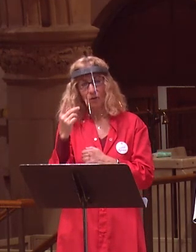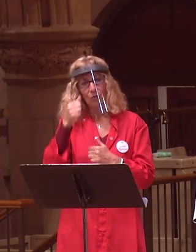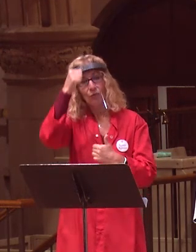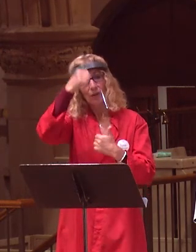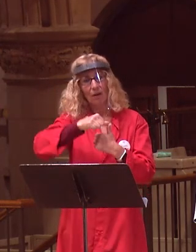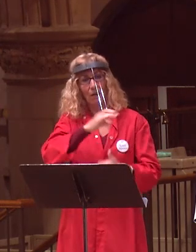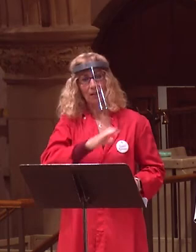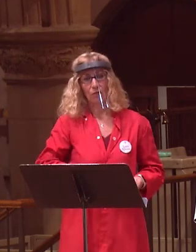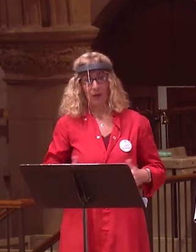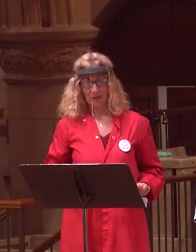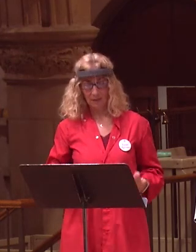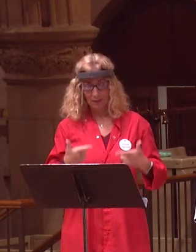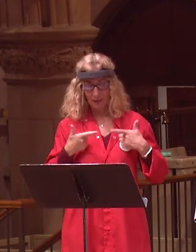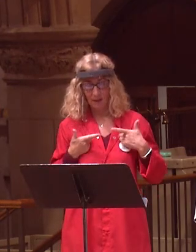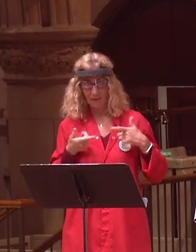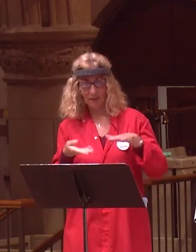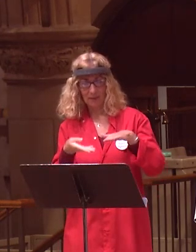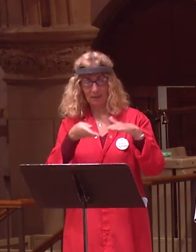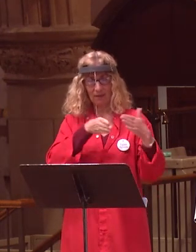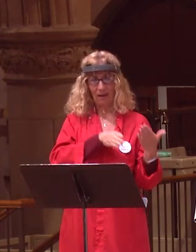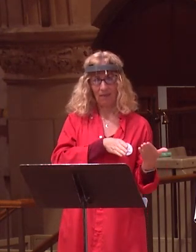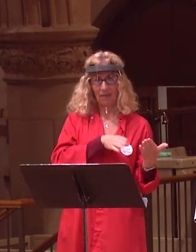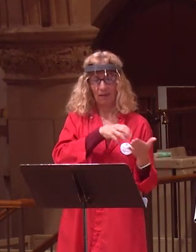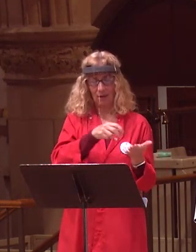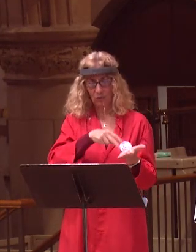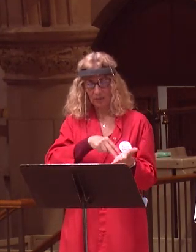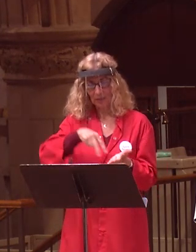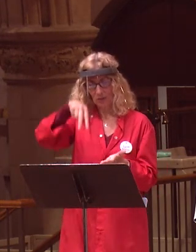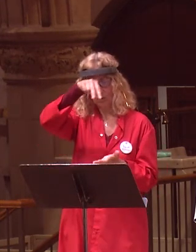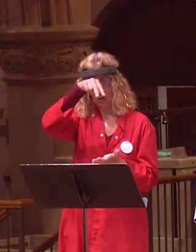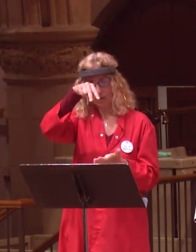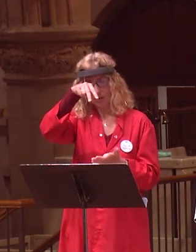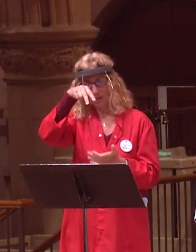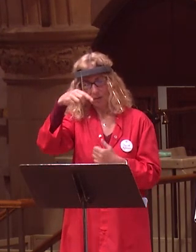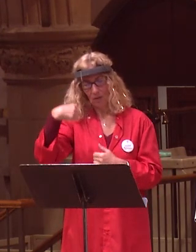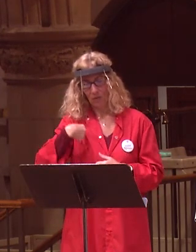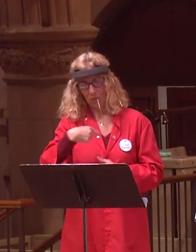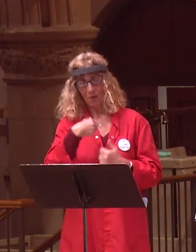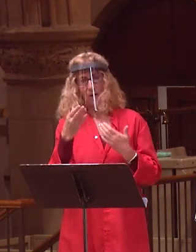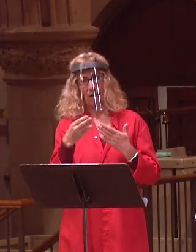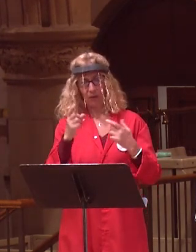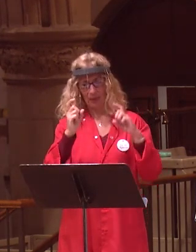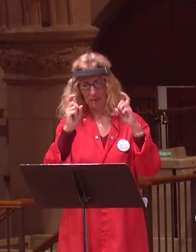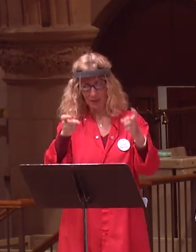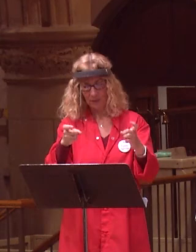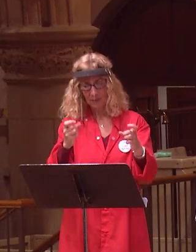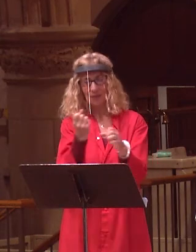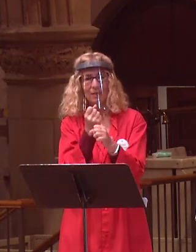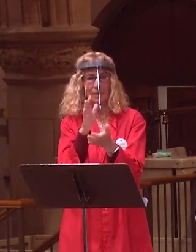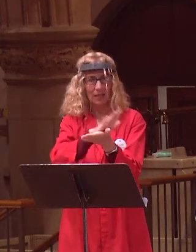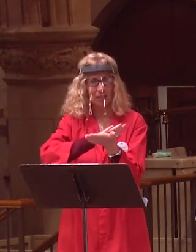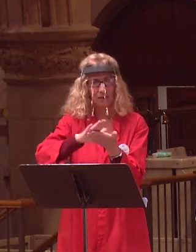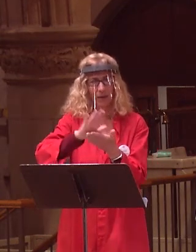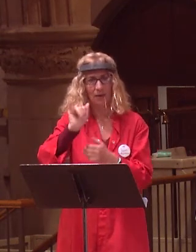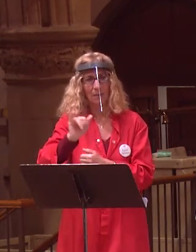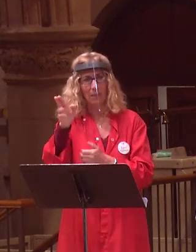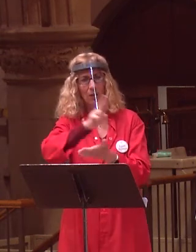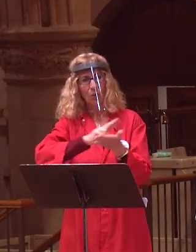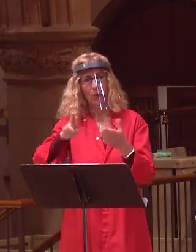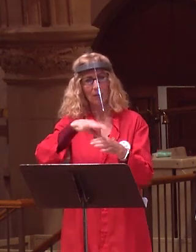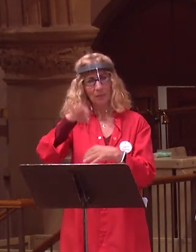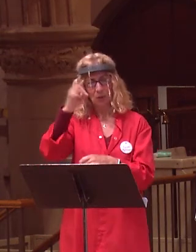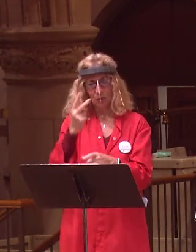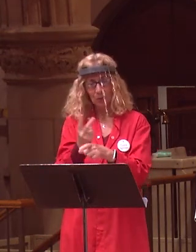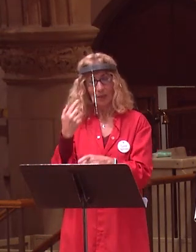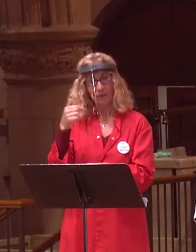life, death, and ascension. We offer you these gifts. Sanctify them by your Holy Spirit to be for your